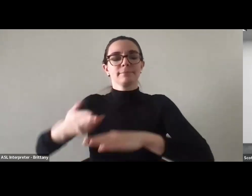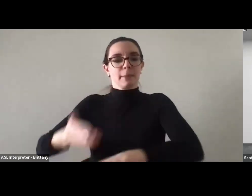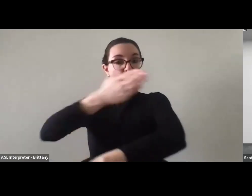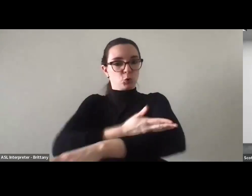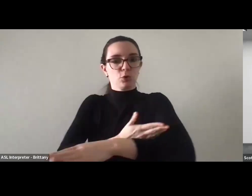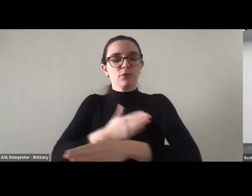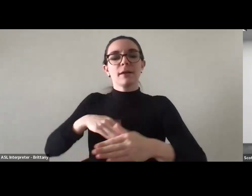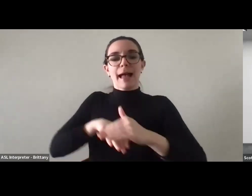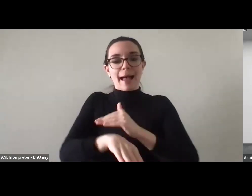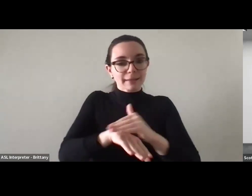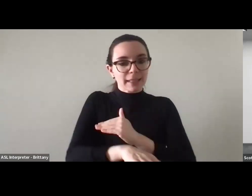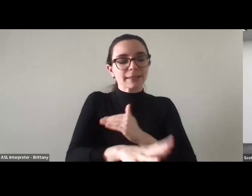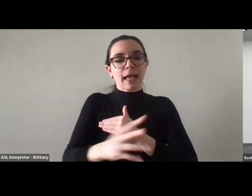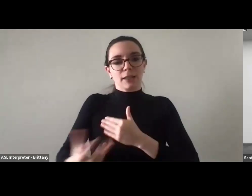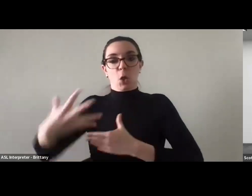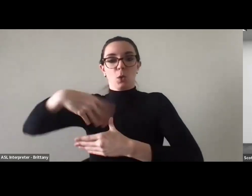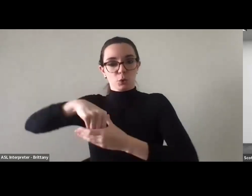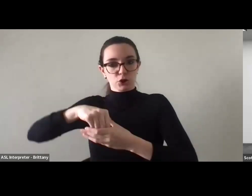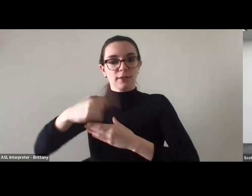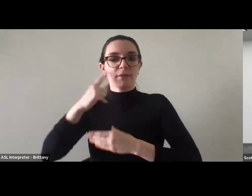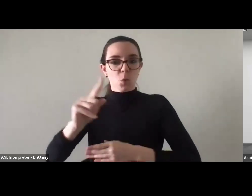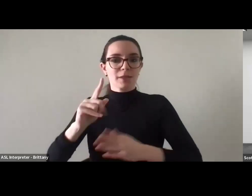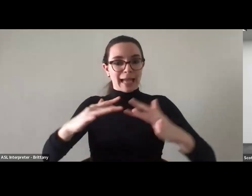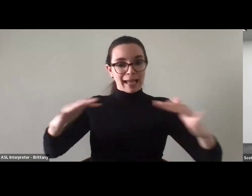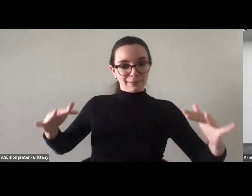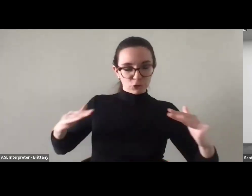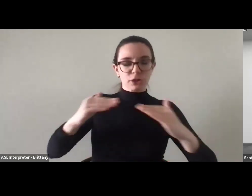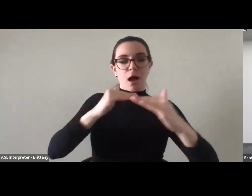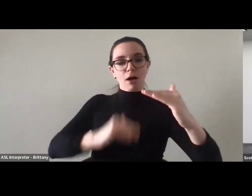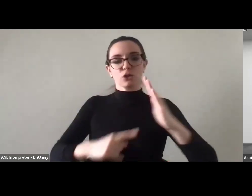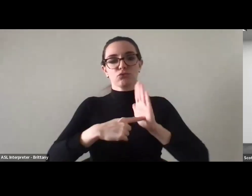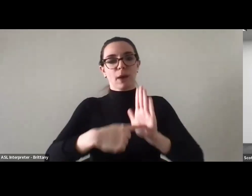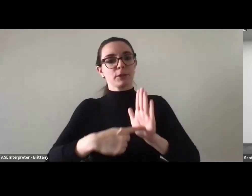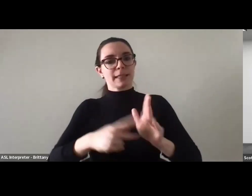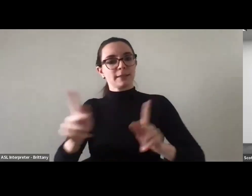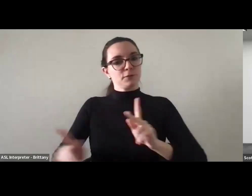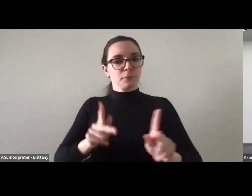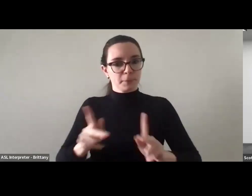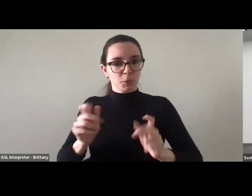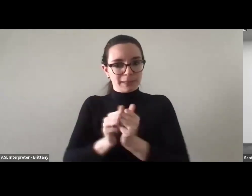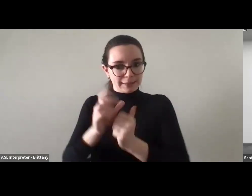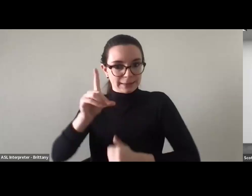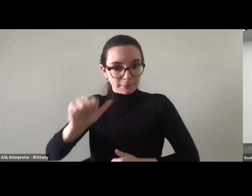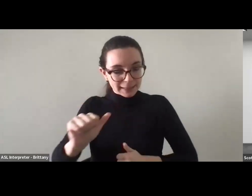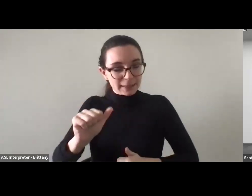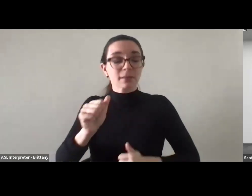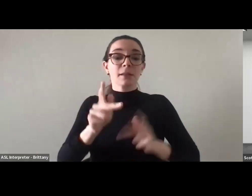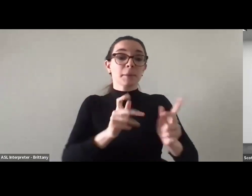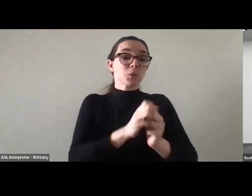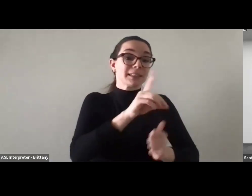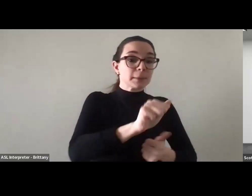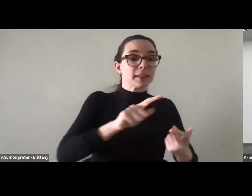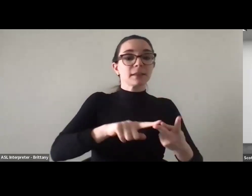and underrepresented people in apprenticeship programs. This group includes, but is not limited to, people with disabilities,